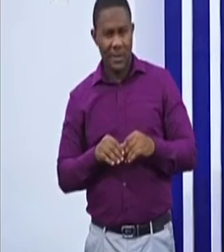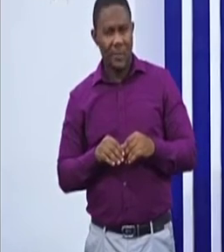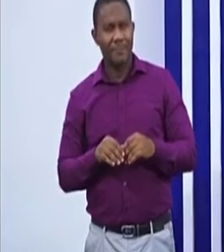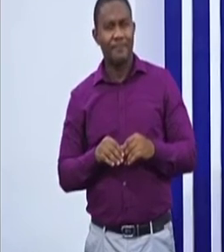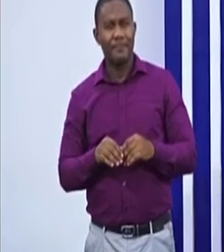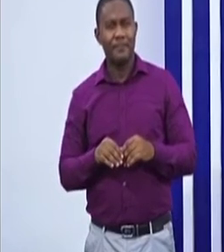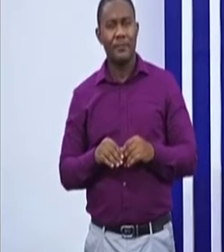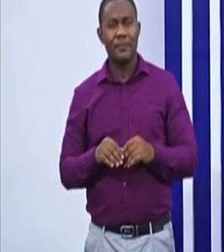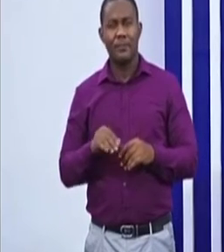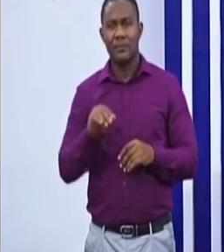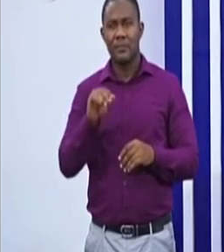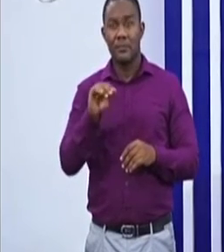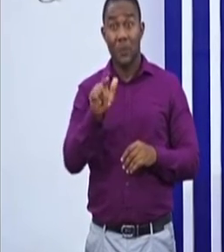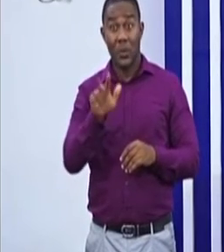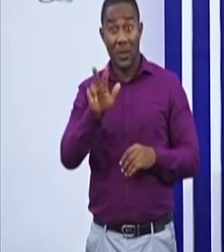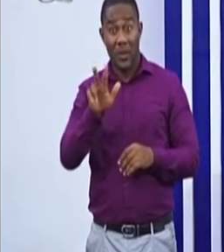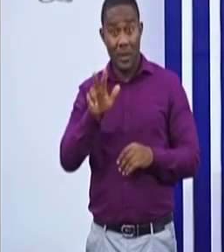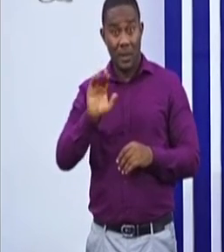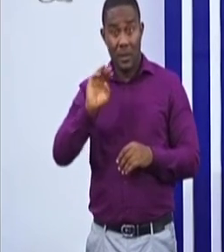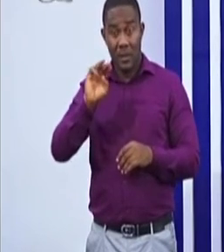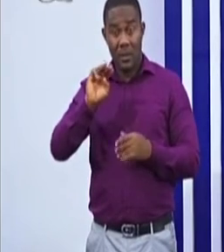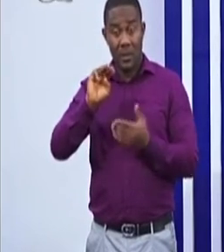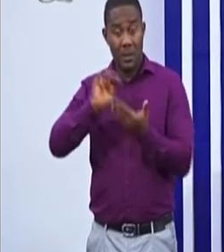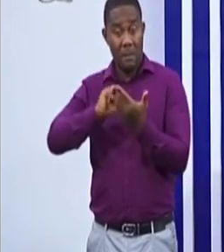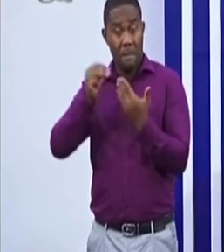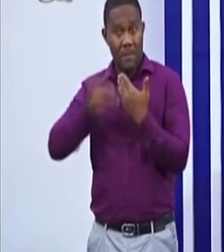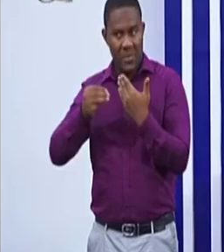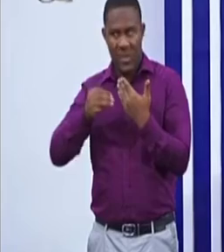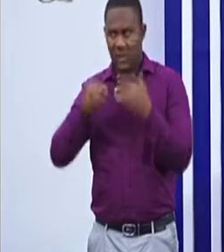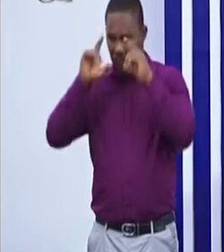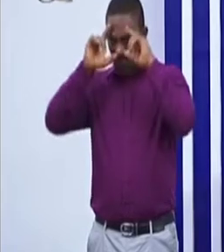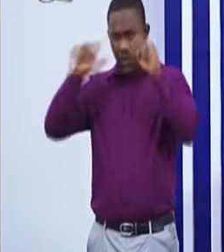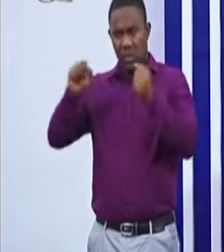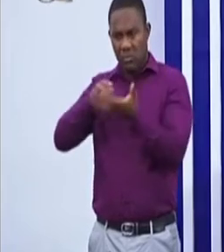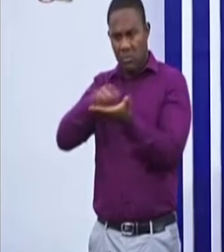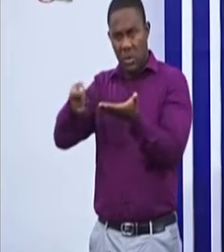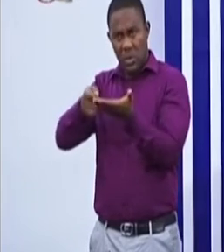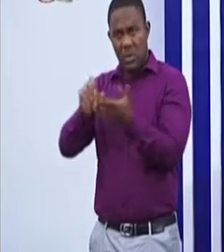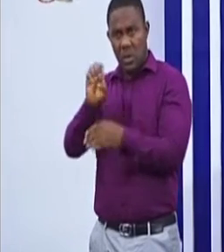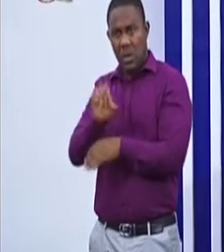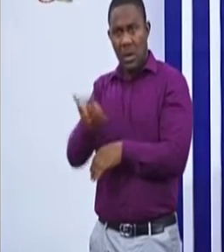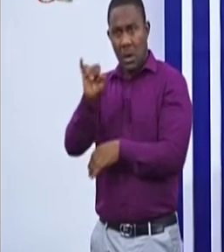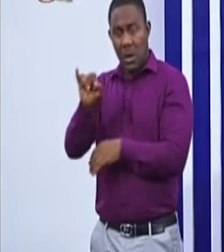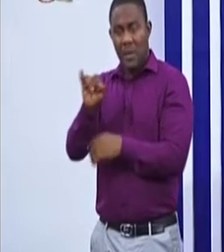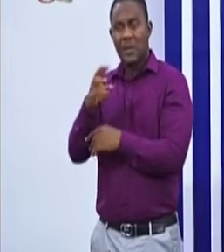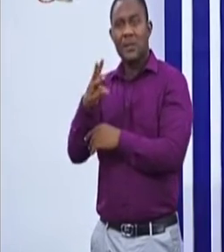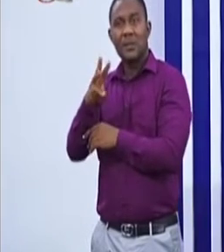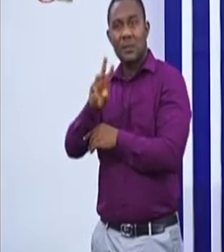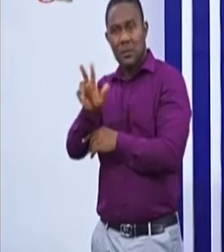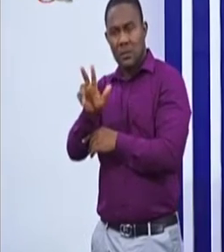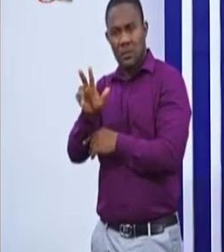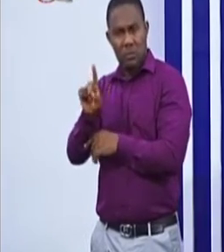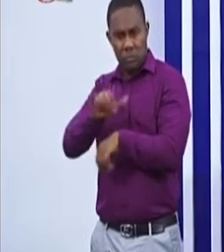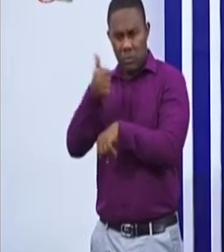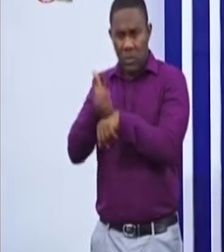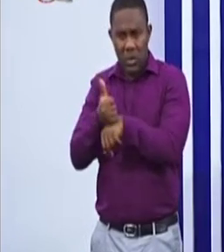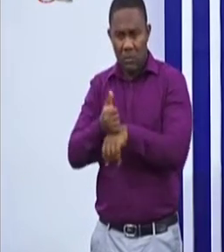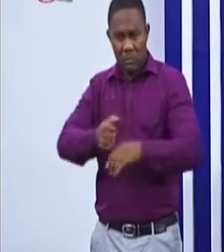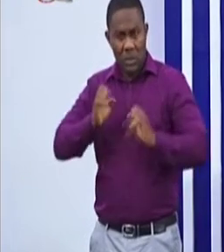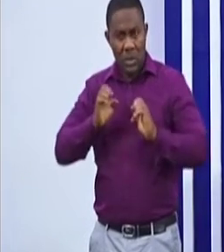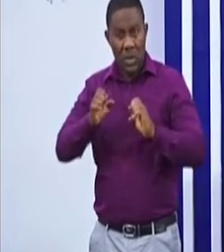23rd March, His Excellency the President signed the Executive Instrument 63 on the establishment of